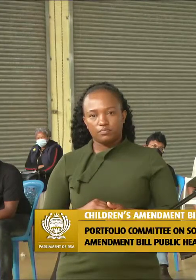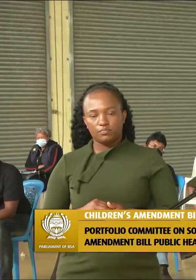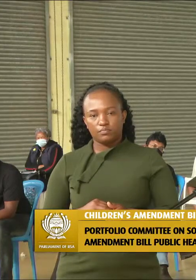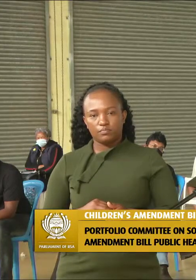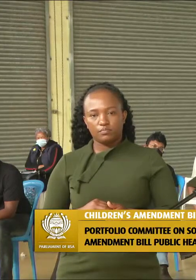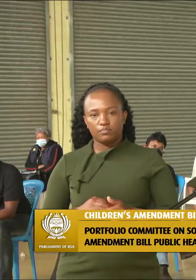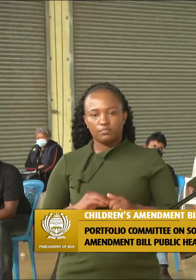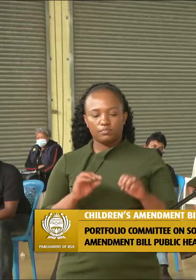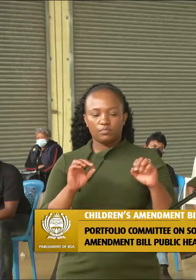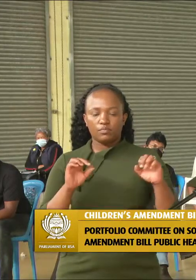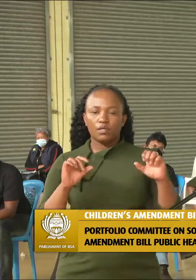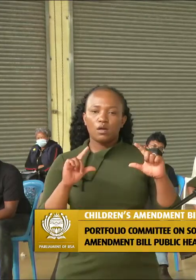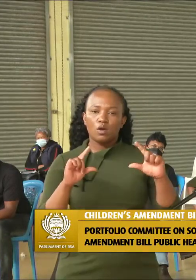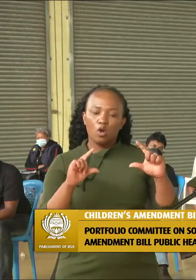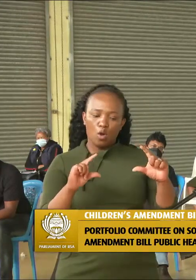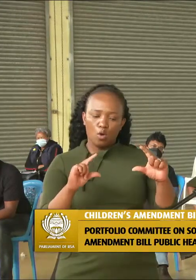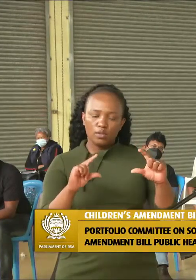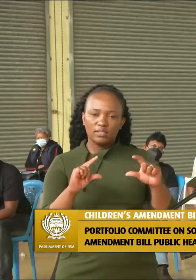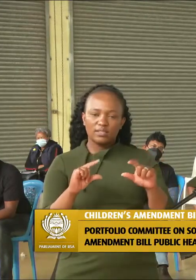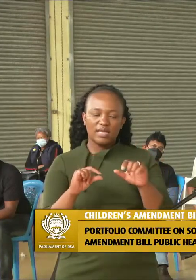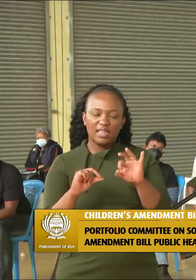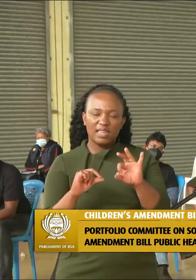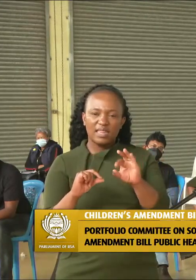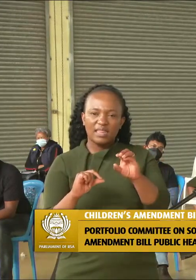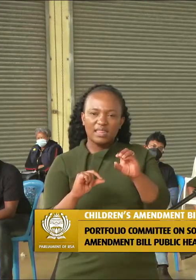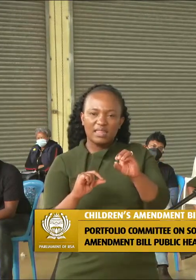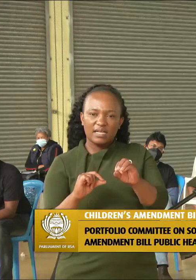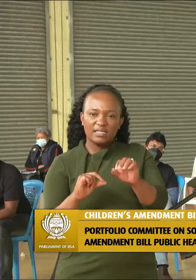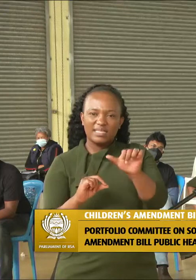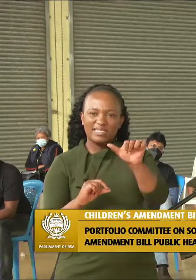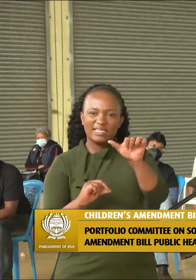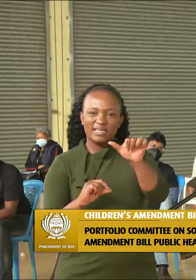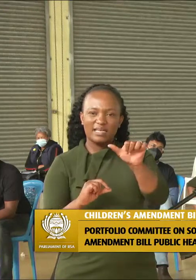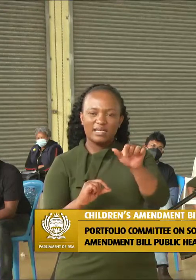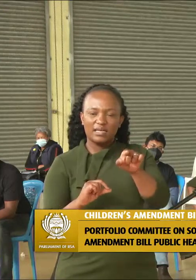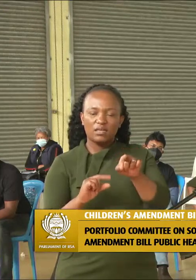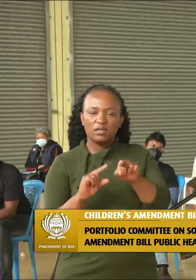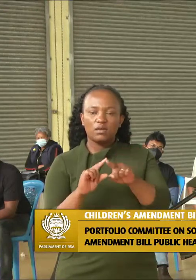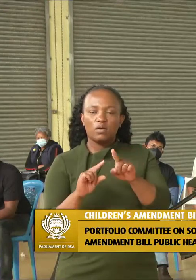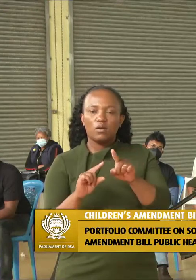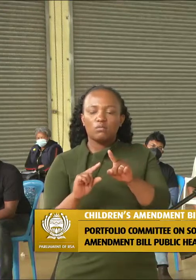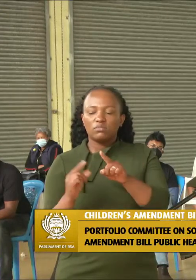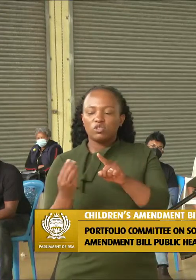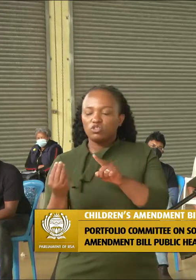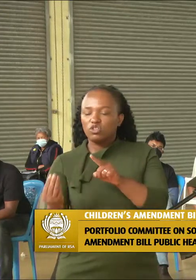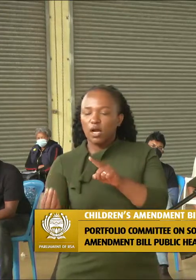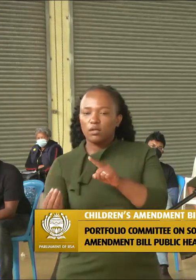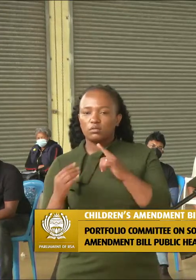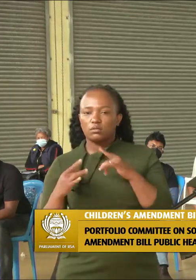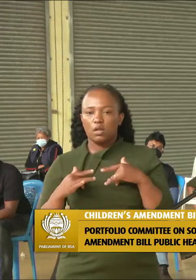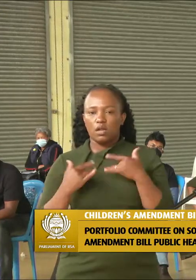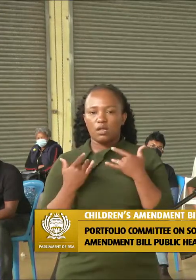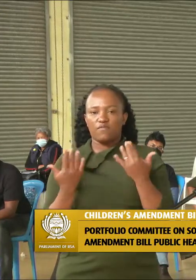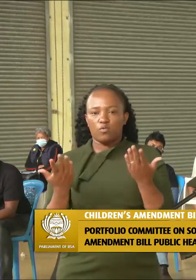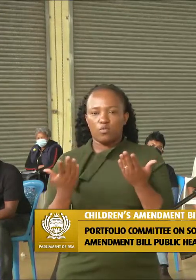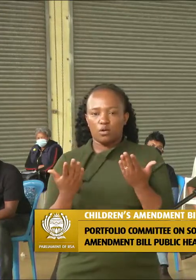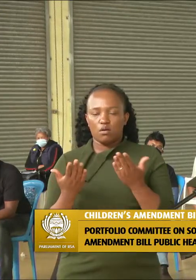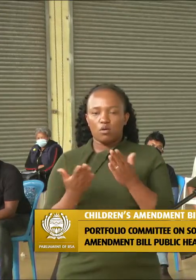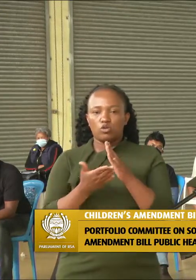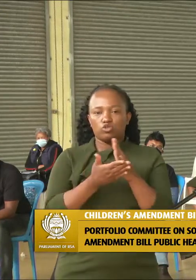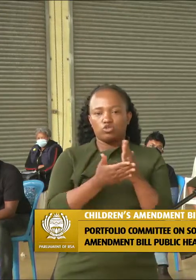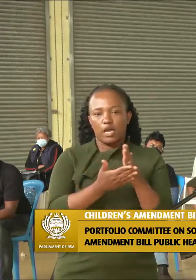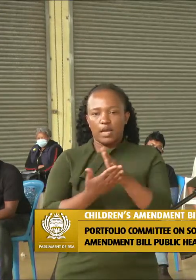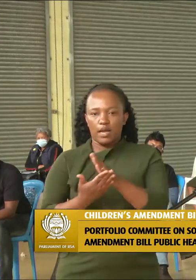clause 30, capital A, that deals with residence of a child and how residence can be shared